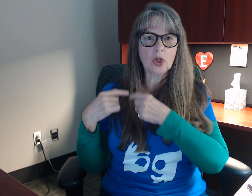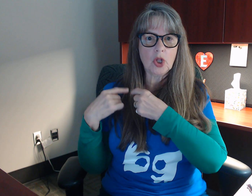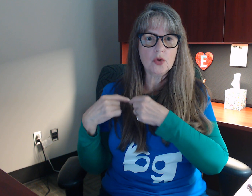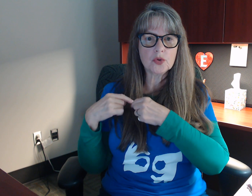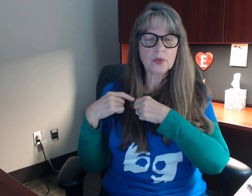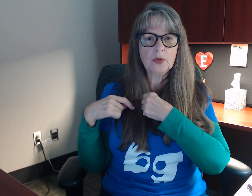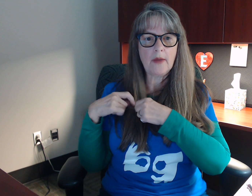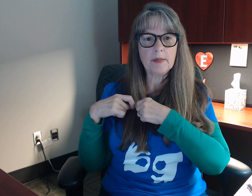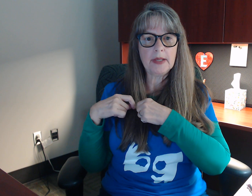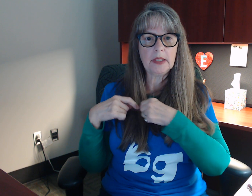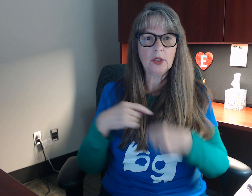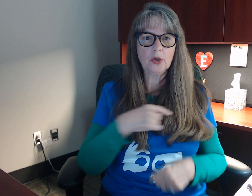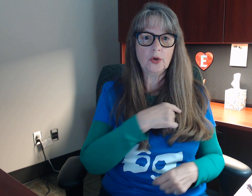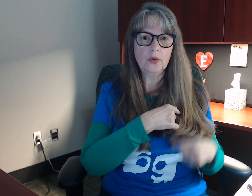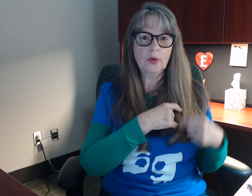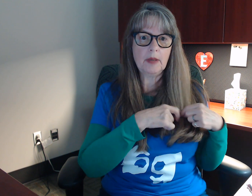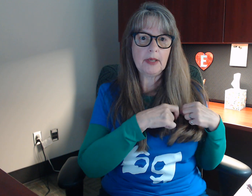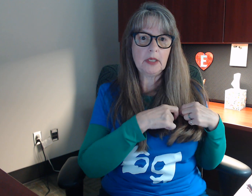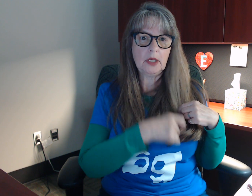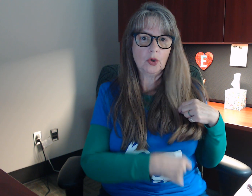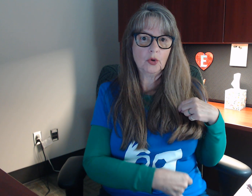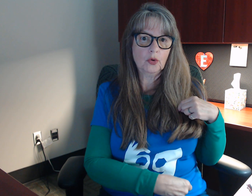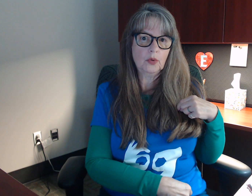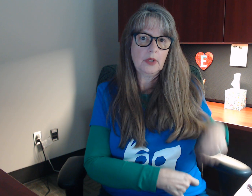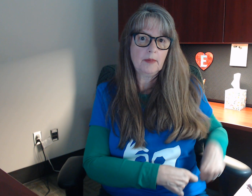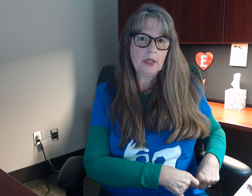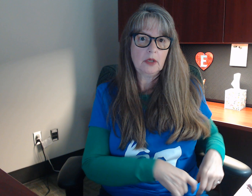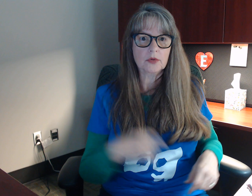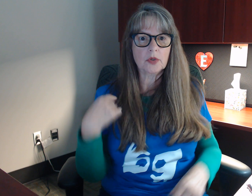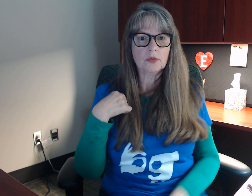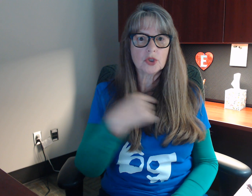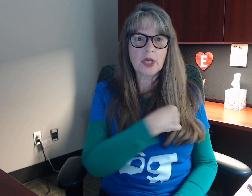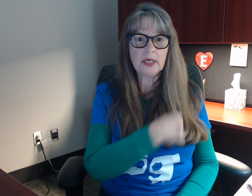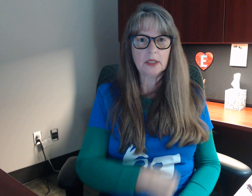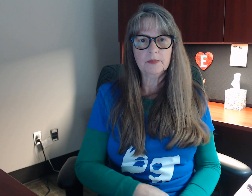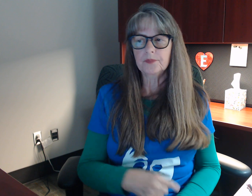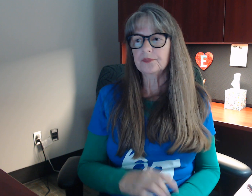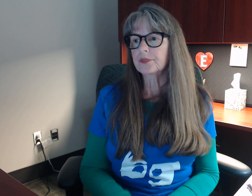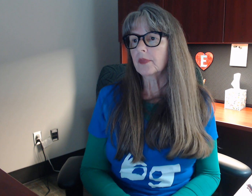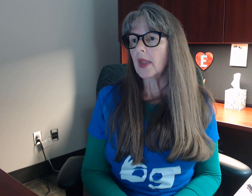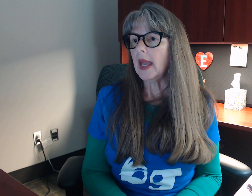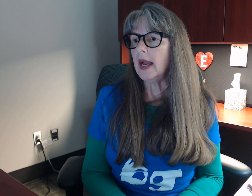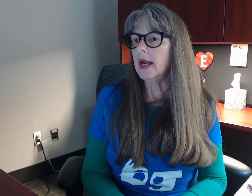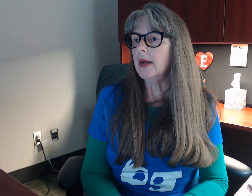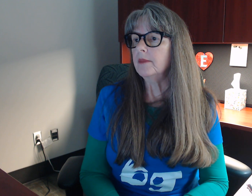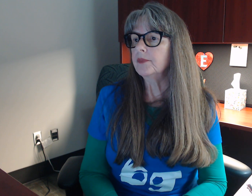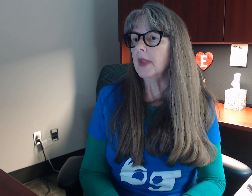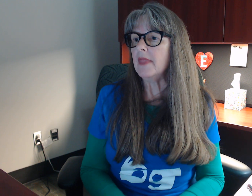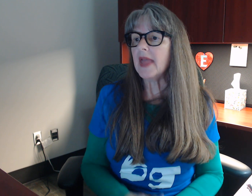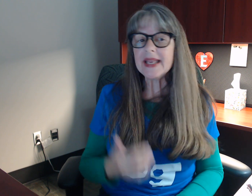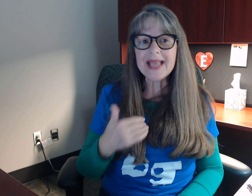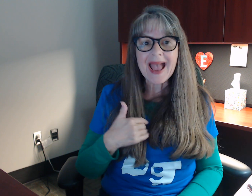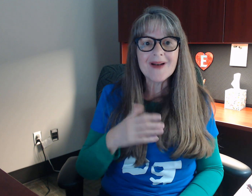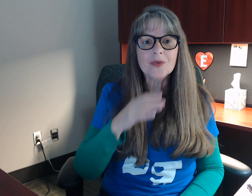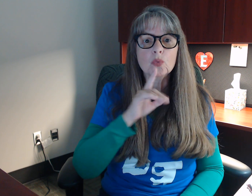clothes, where you have a button here and a button here and then a button here. So China. And they have a